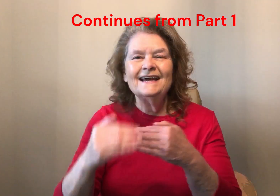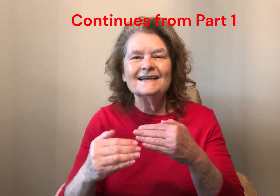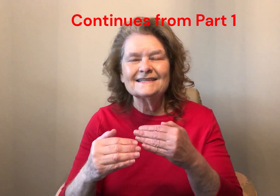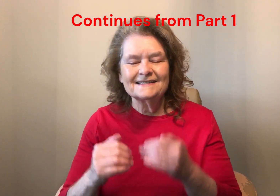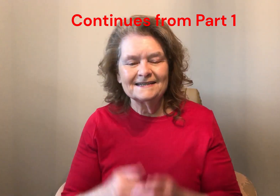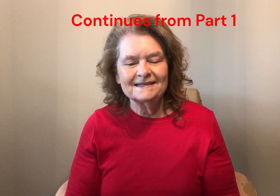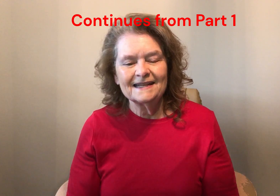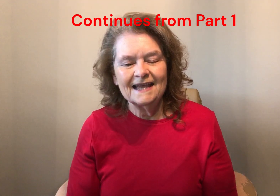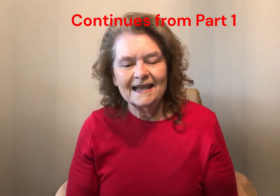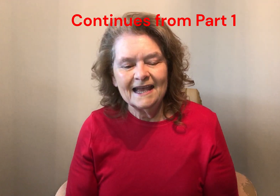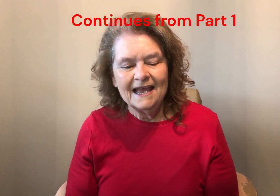Next.